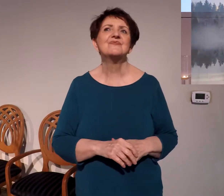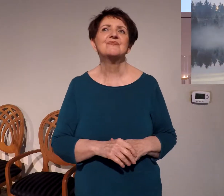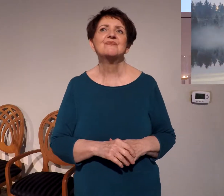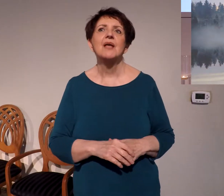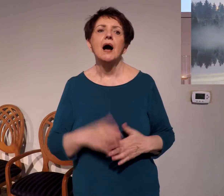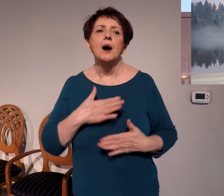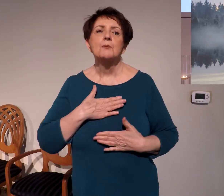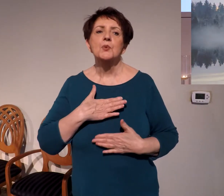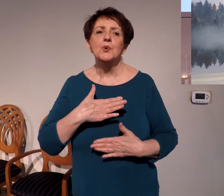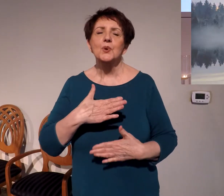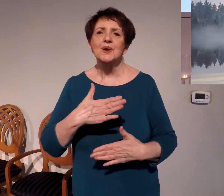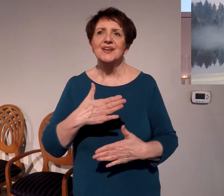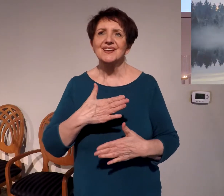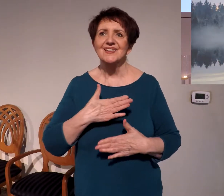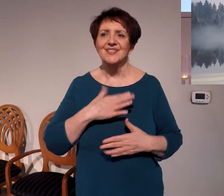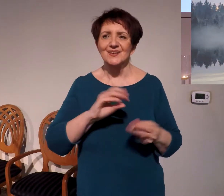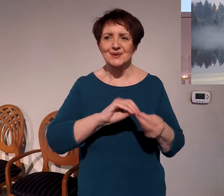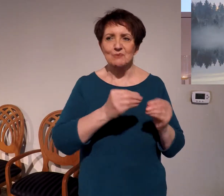Breathe.